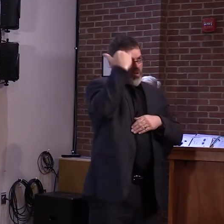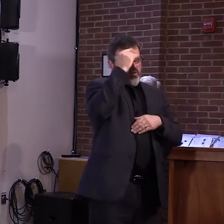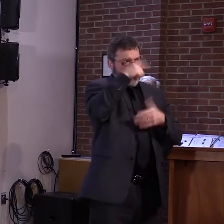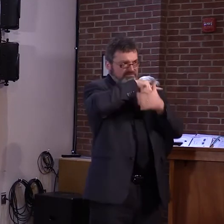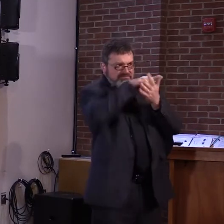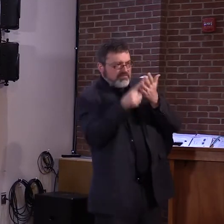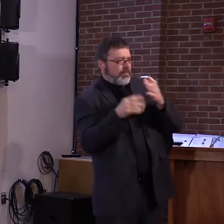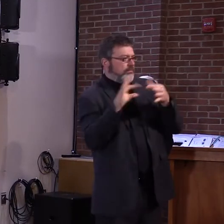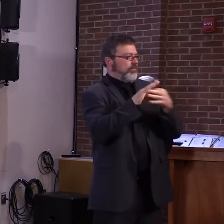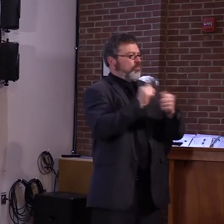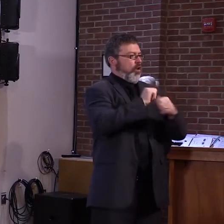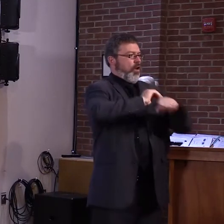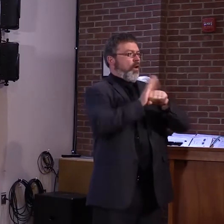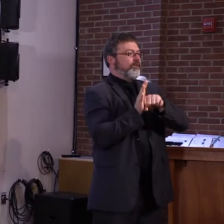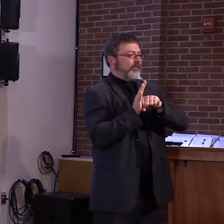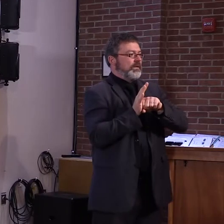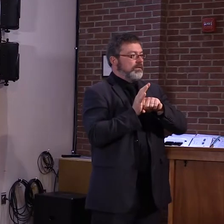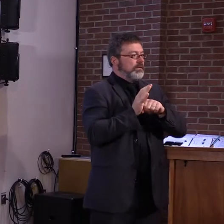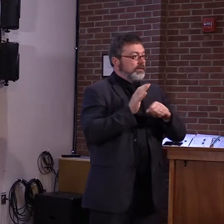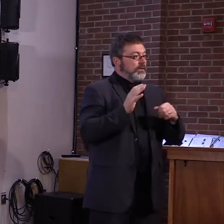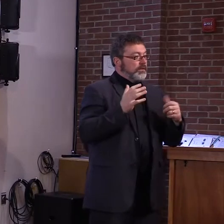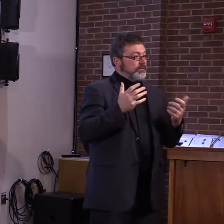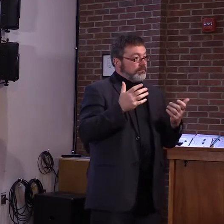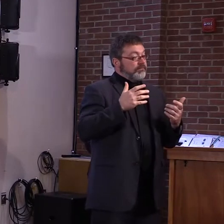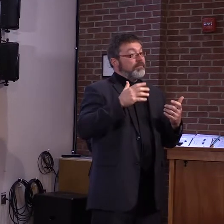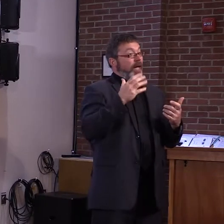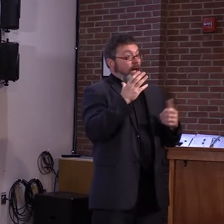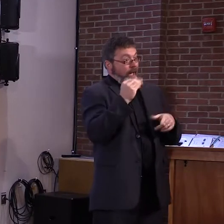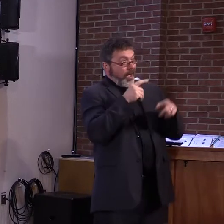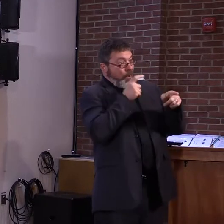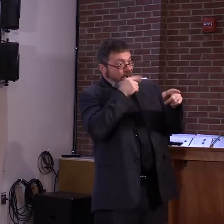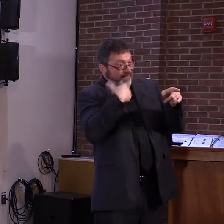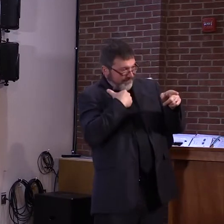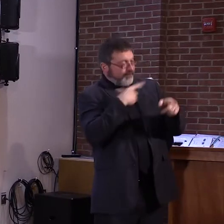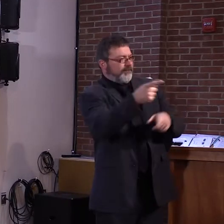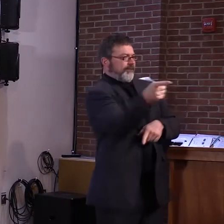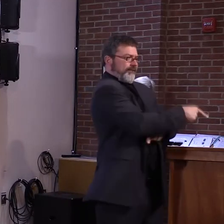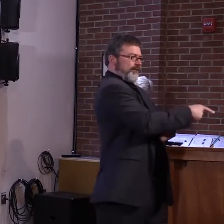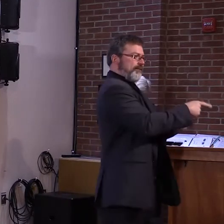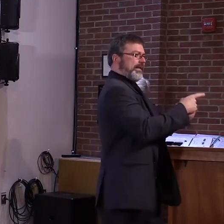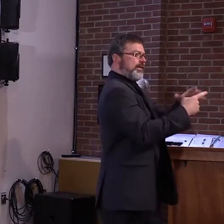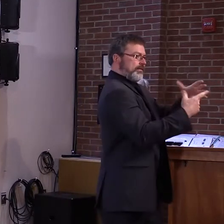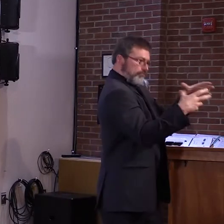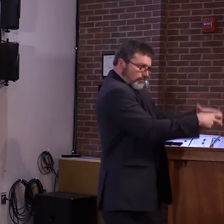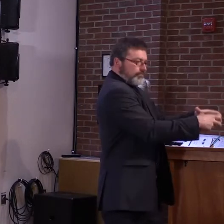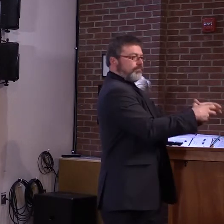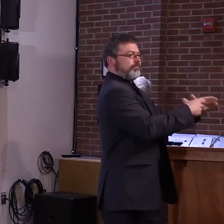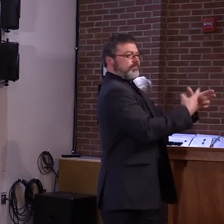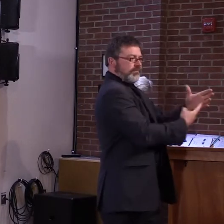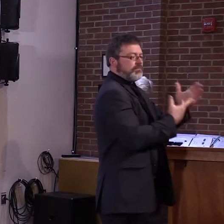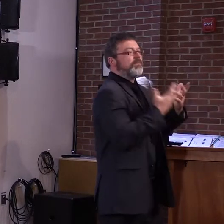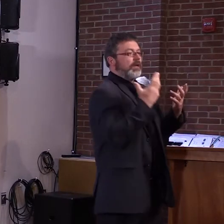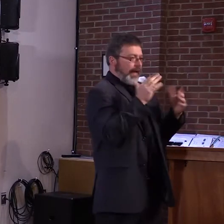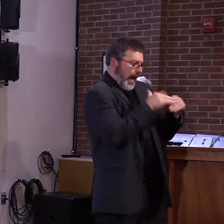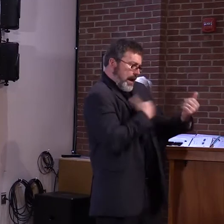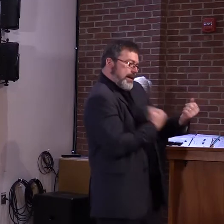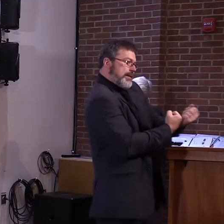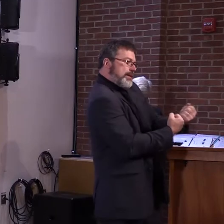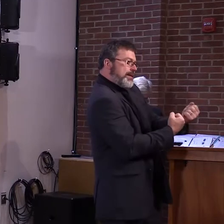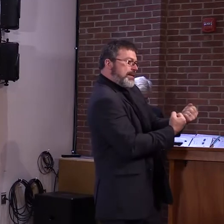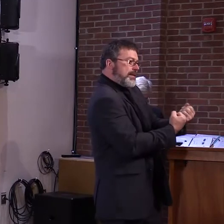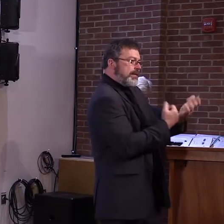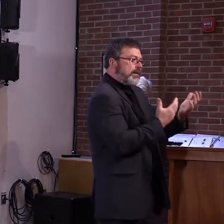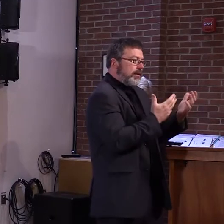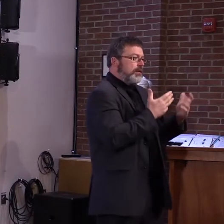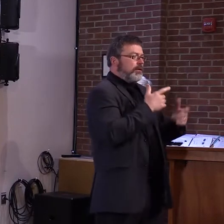person knows how to isolate or quarantine, answers questions, provide support, and protect patient privacy.